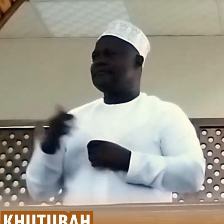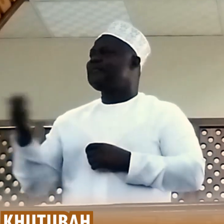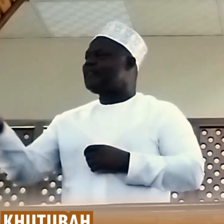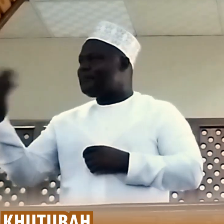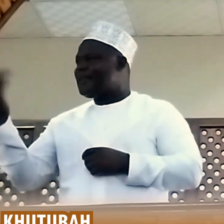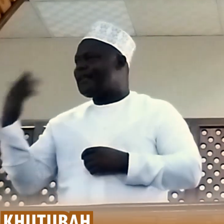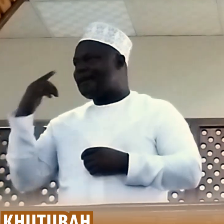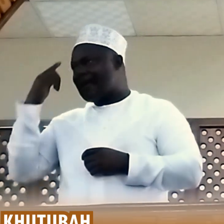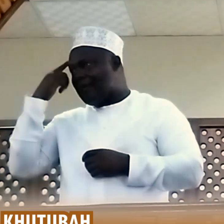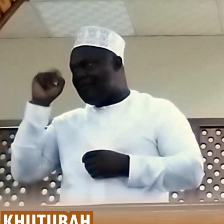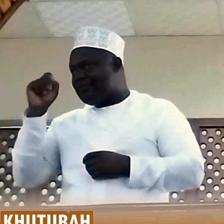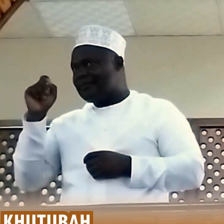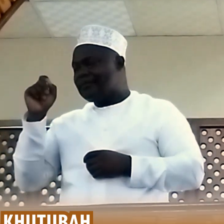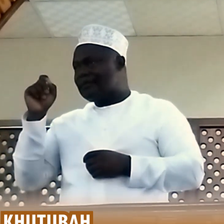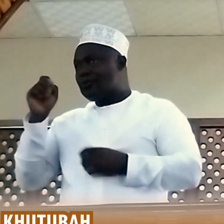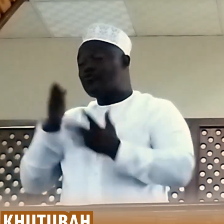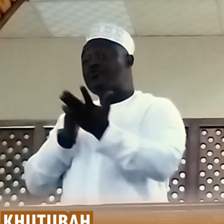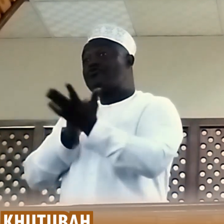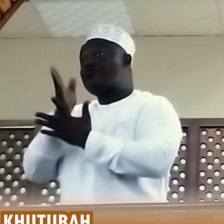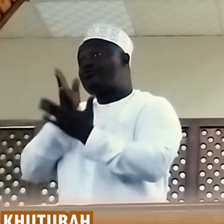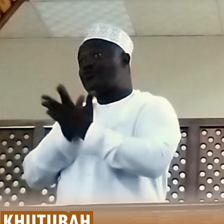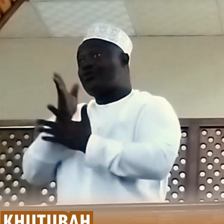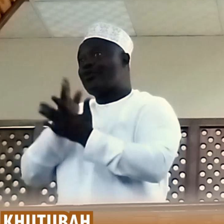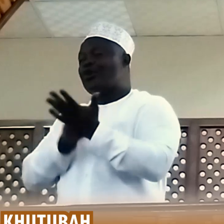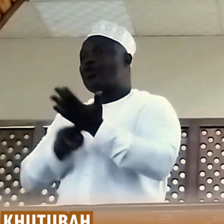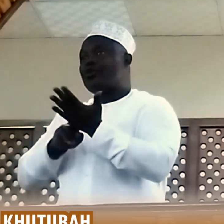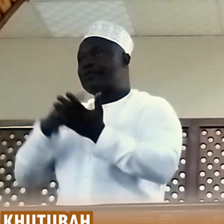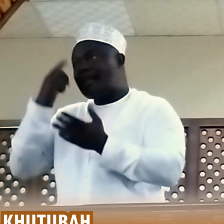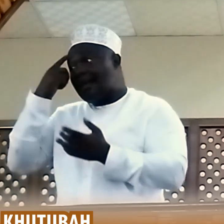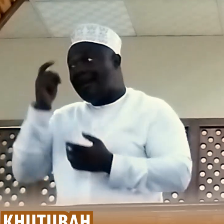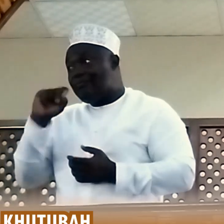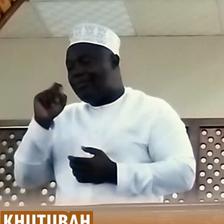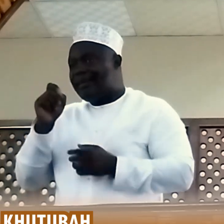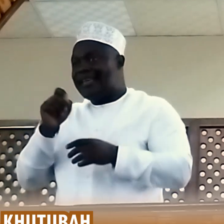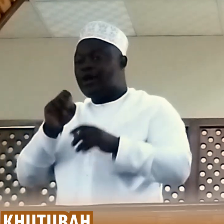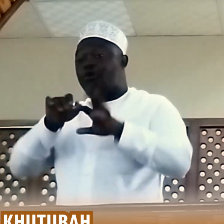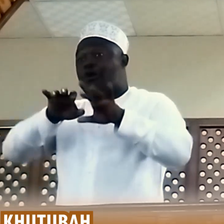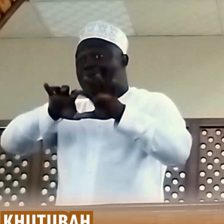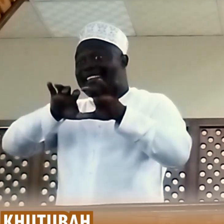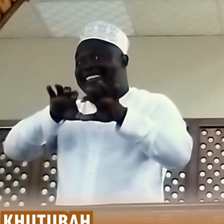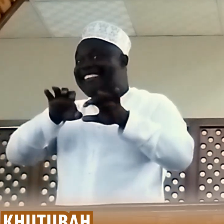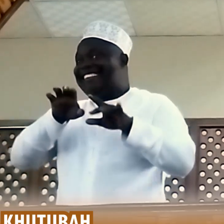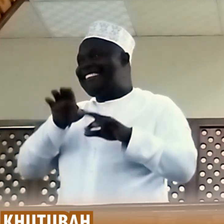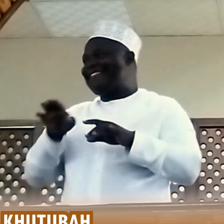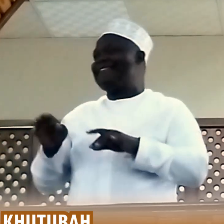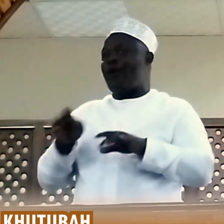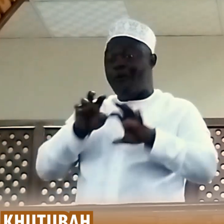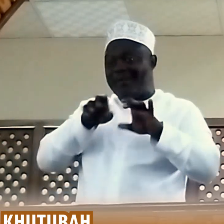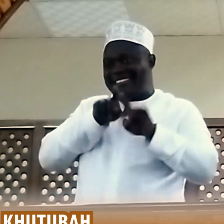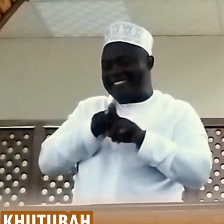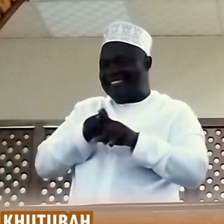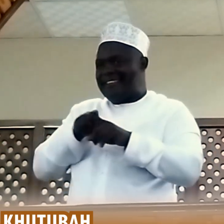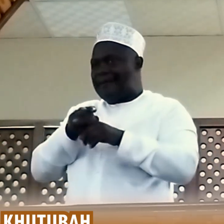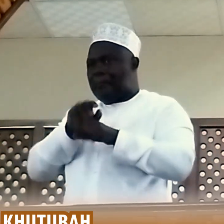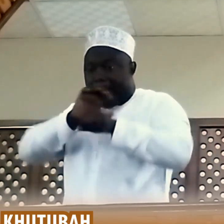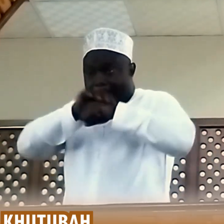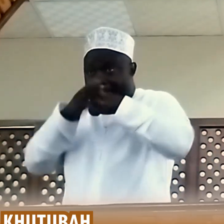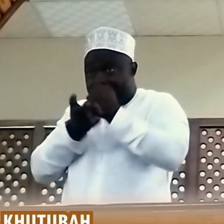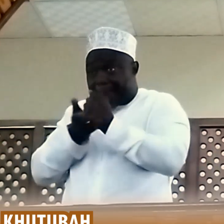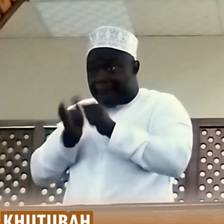mpaako ku peeni yeeyo ayita mu peeni amaze okukola ali mu ofiisi ayagala okukola ki ono gwakoledde